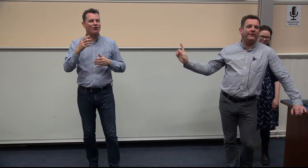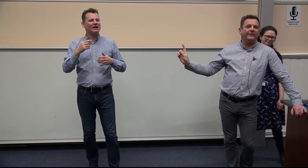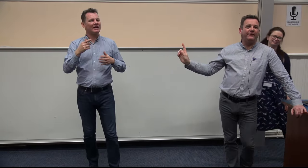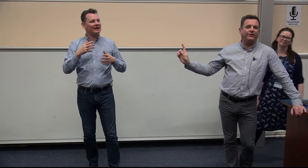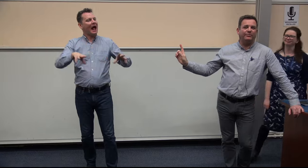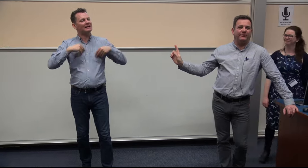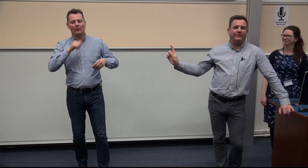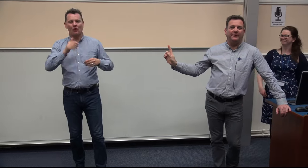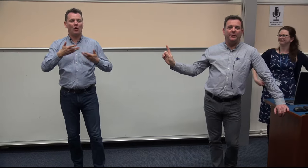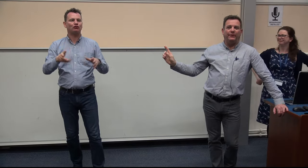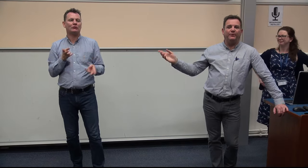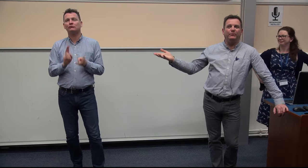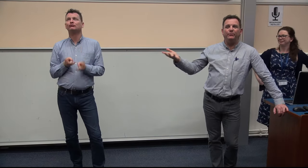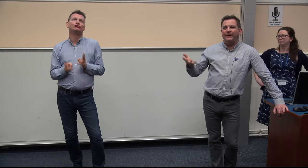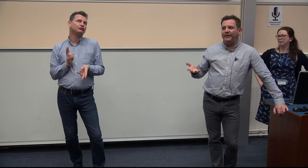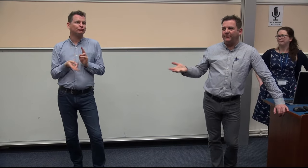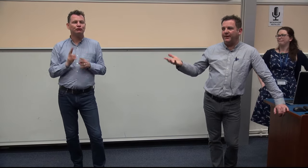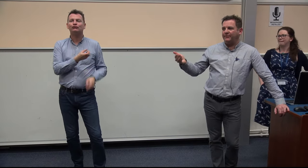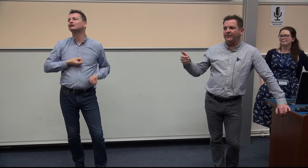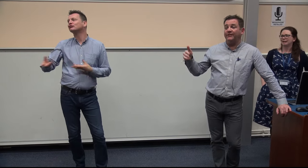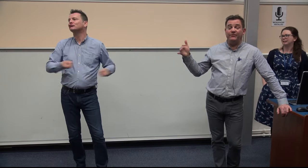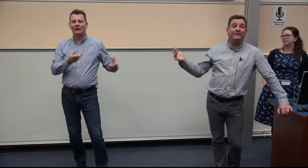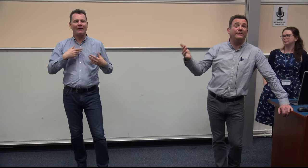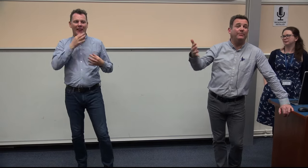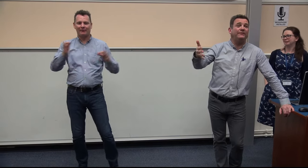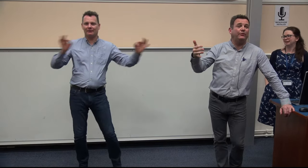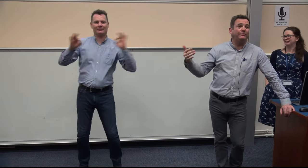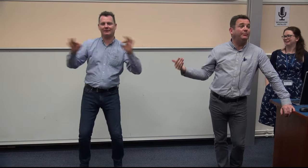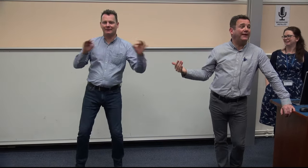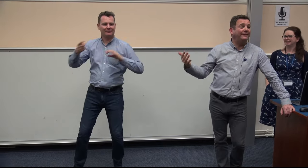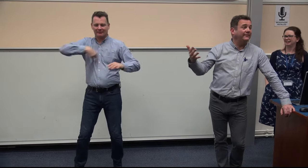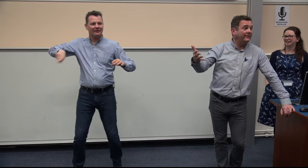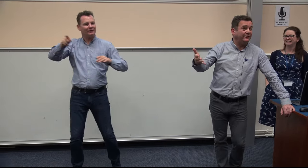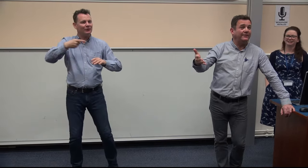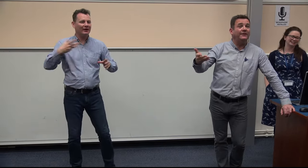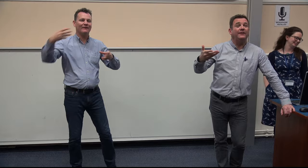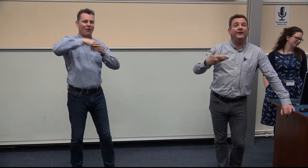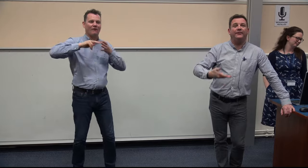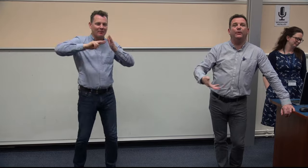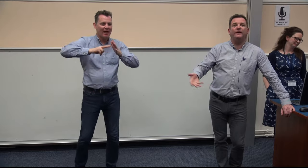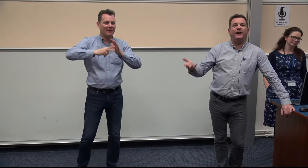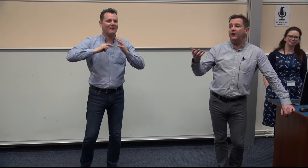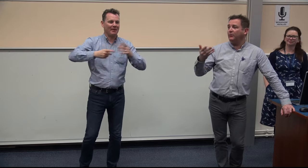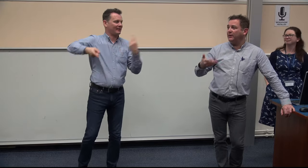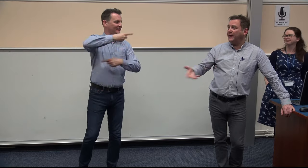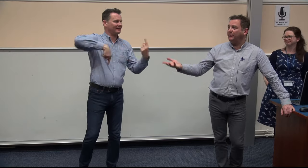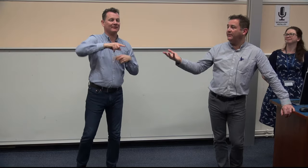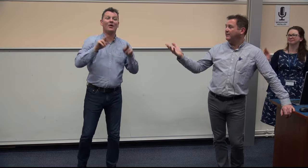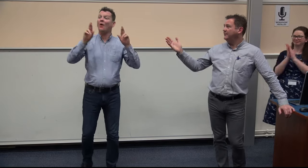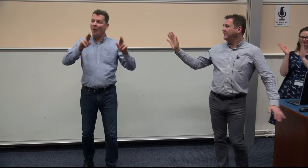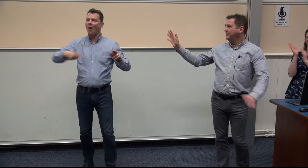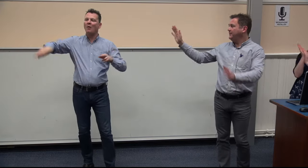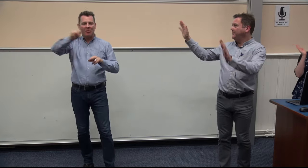somebody standing interpreting, but that we would be a bit interactive, and they've genuinely been involved in planning this in the way that I hope will happen